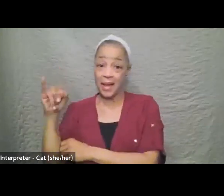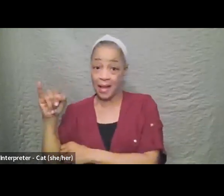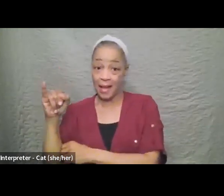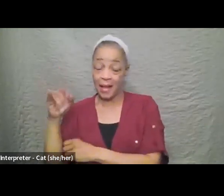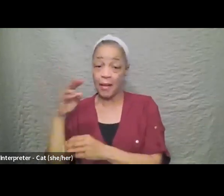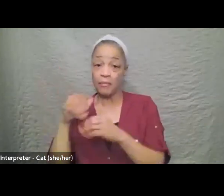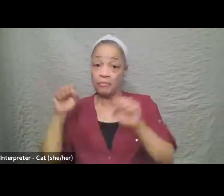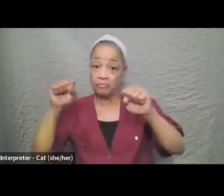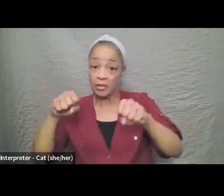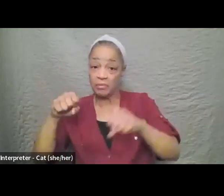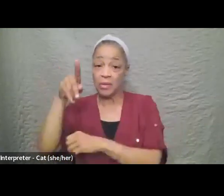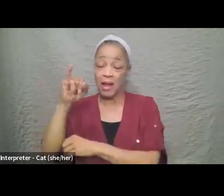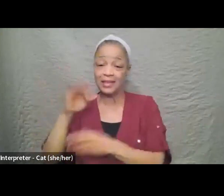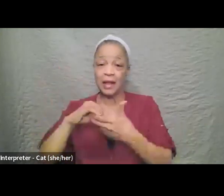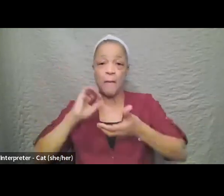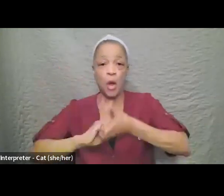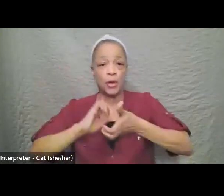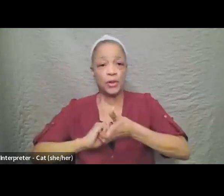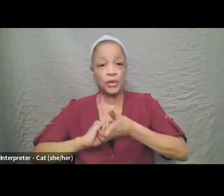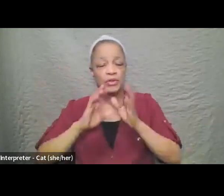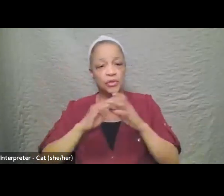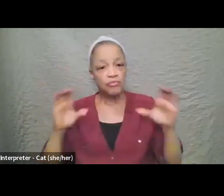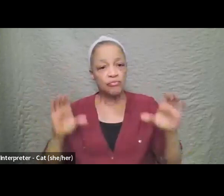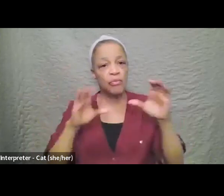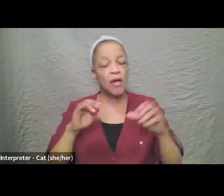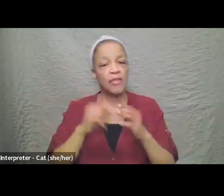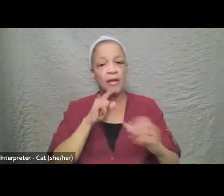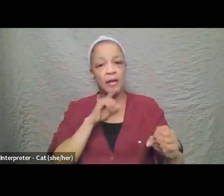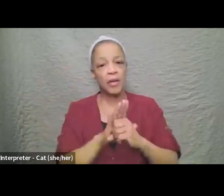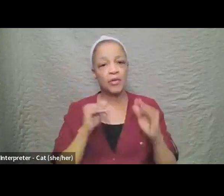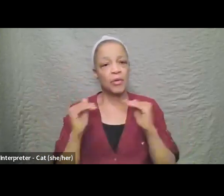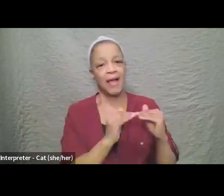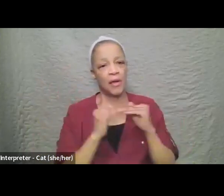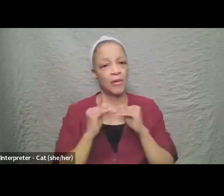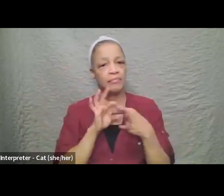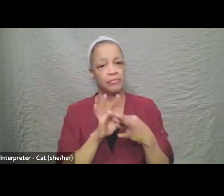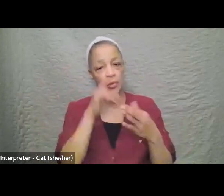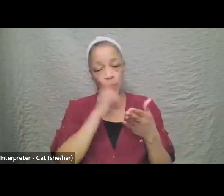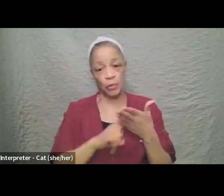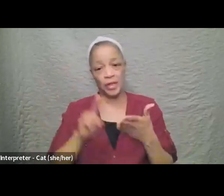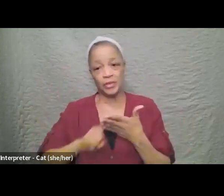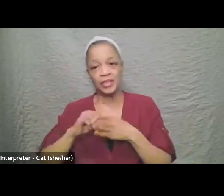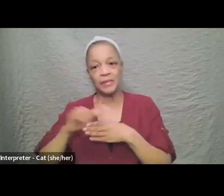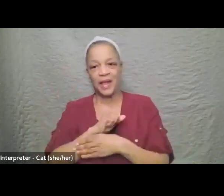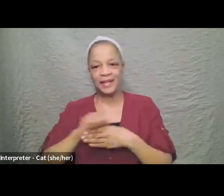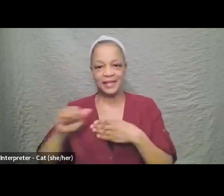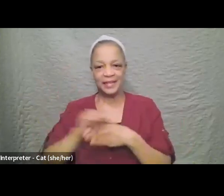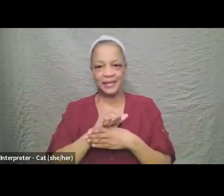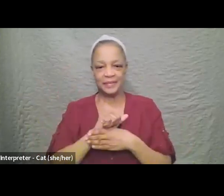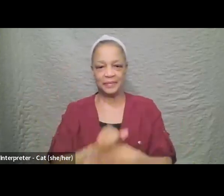and partners in enacting their commitments to equity with respect to research and practice.